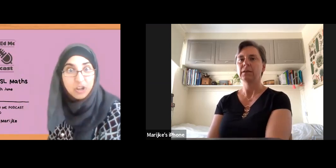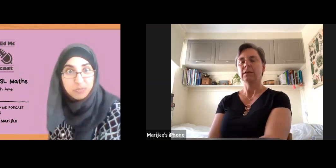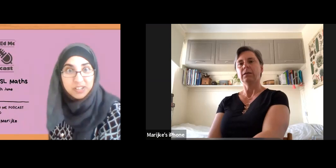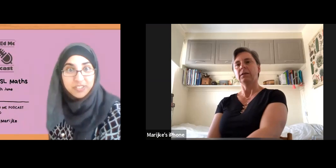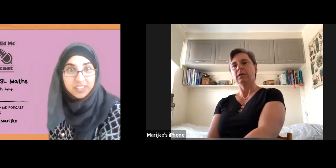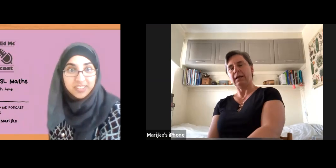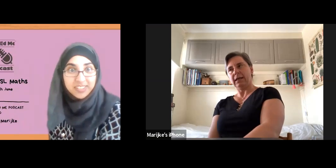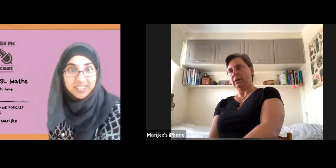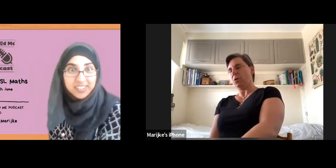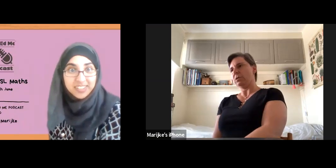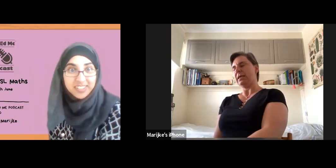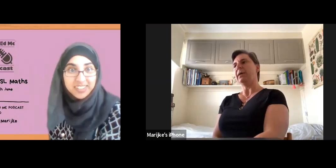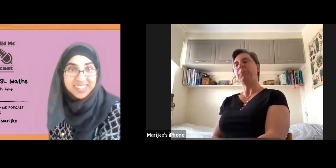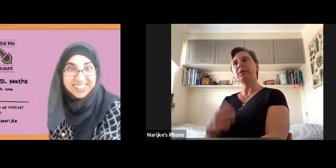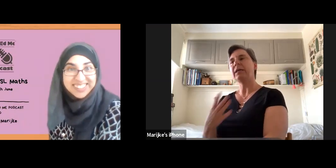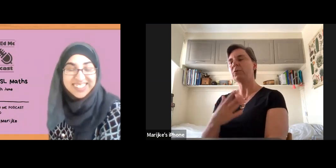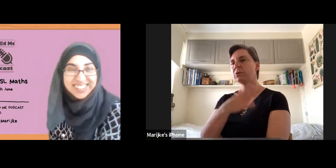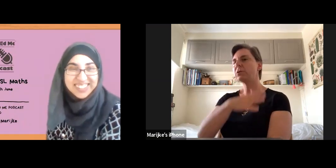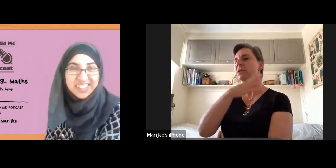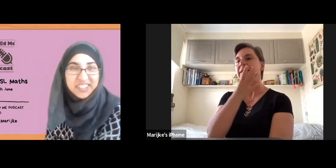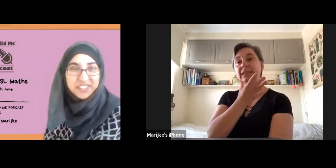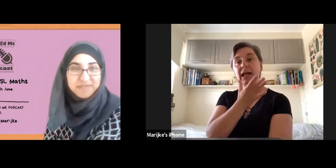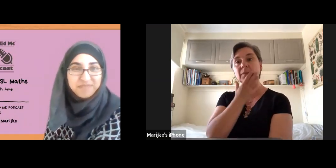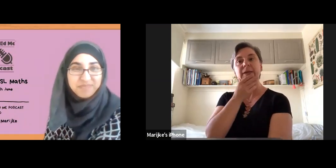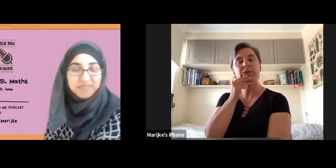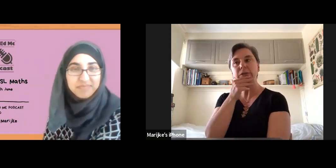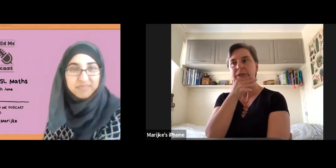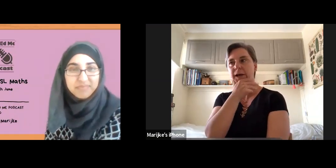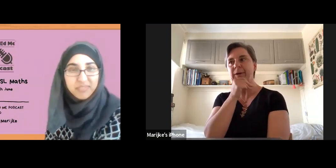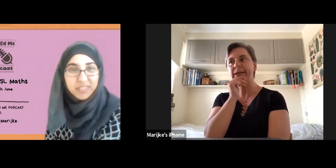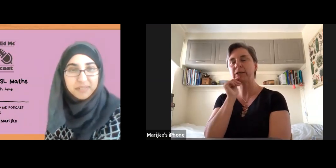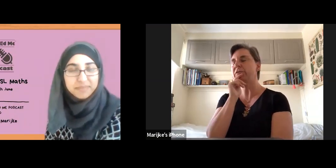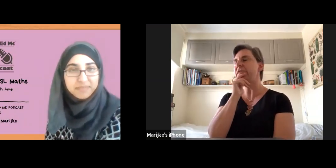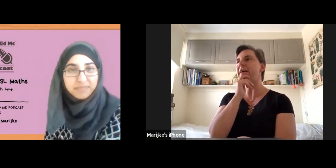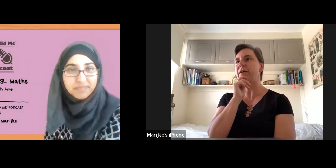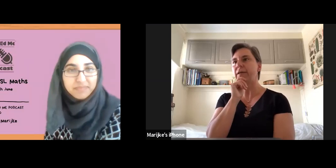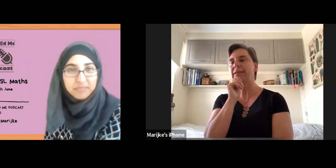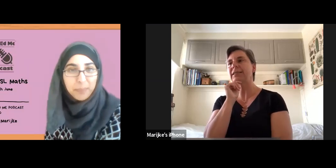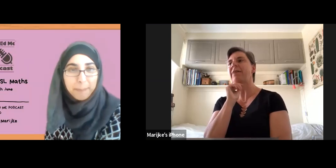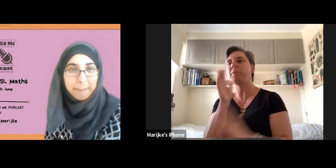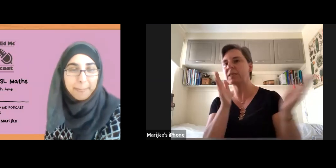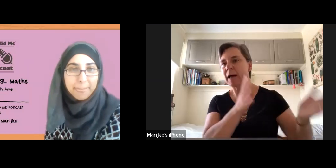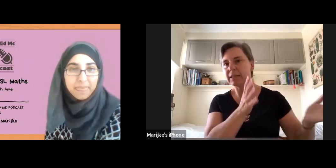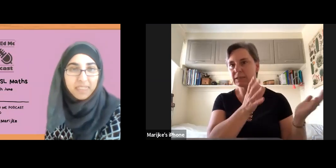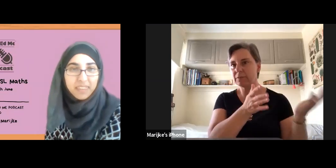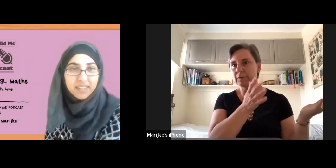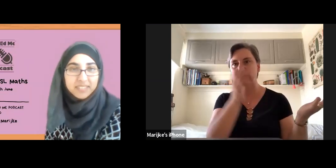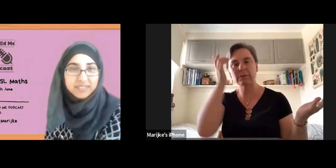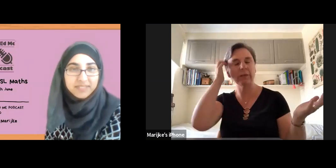eye-opener for you. It was, yeah. But it was good because it did help me to, it's never been as bad as when I was a